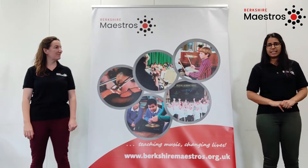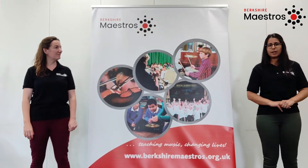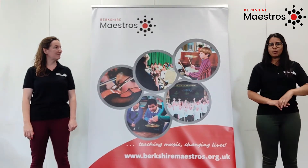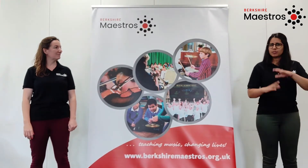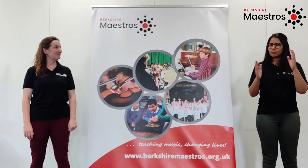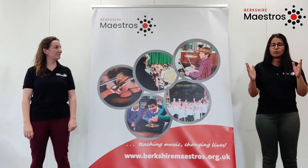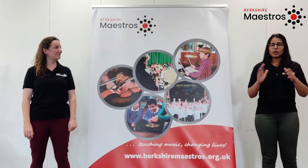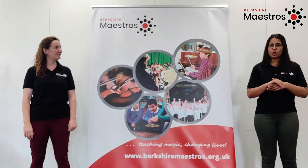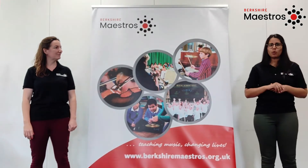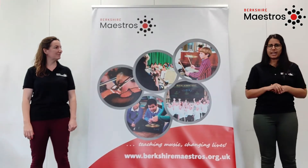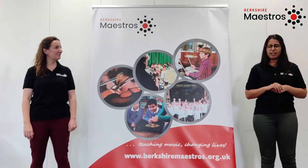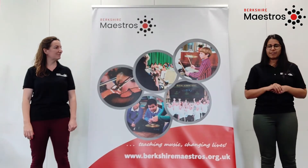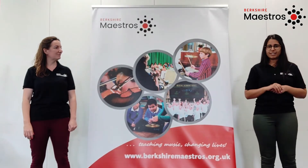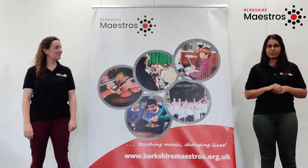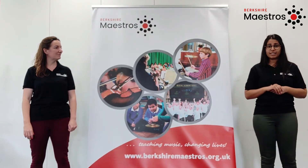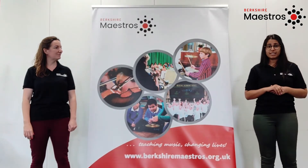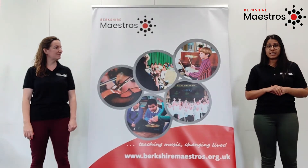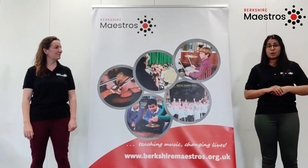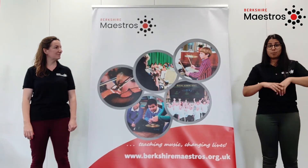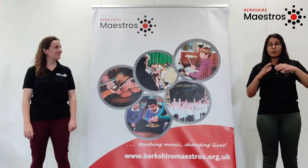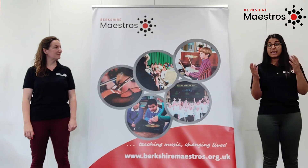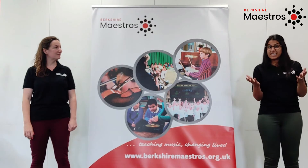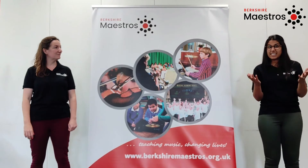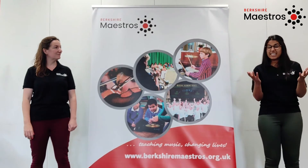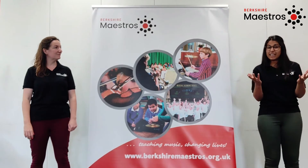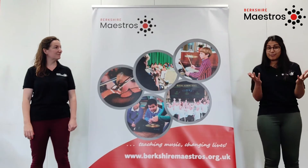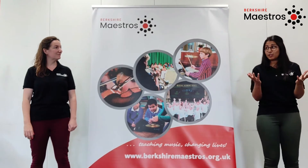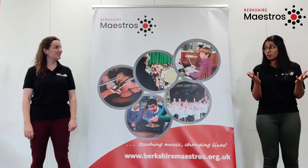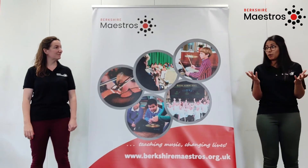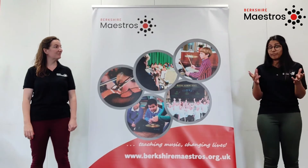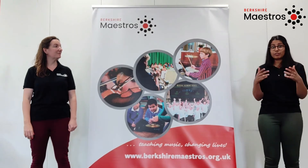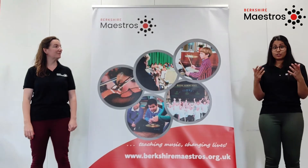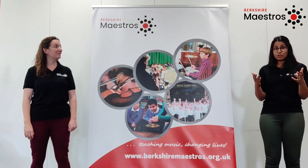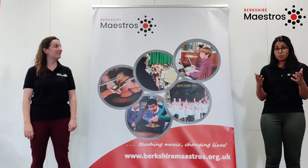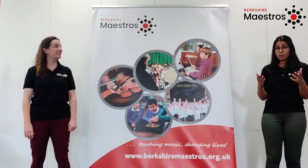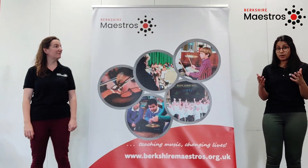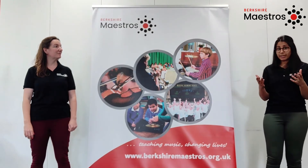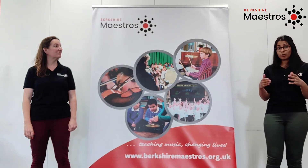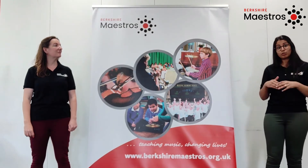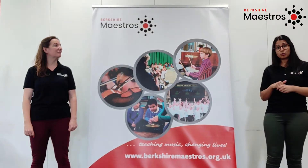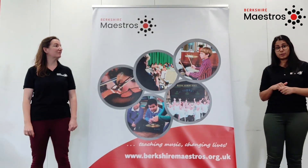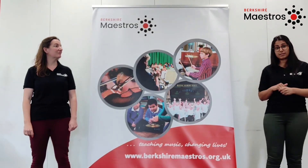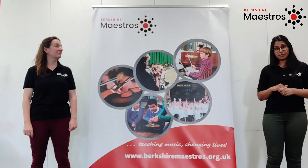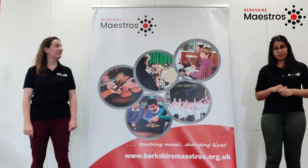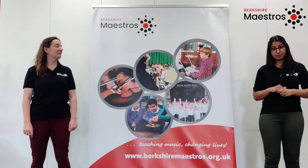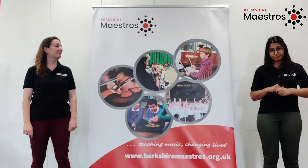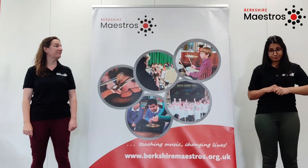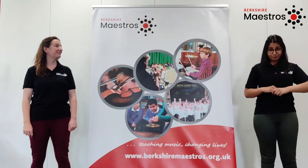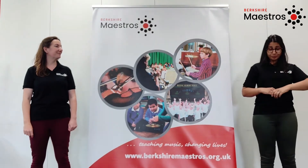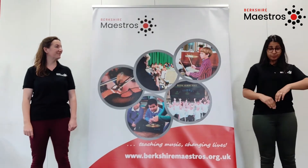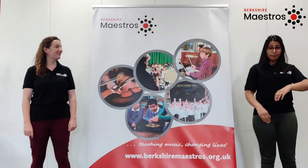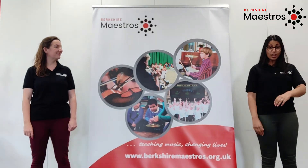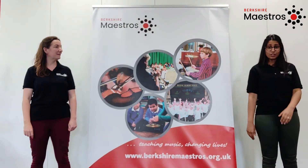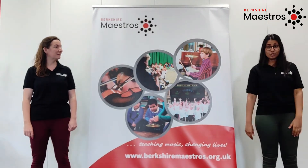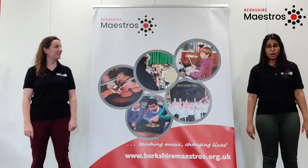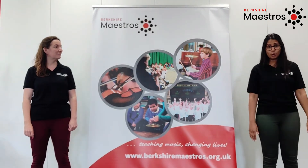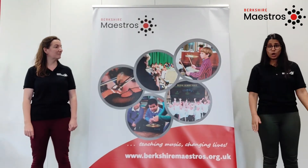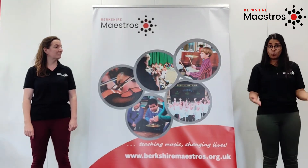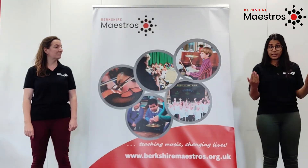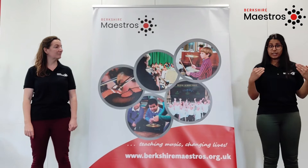Now, some of you might know what an elevator is, but it is a lift that you might find in a supermarket or a shopping centre. So we're going to